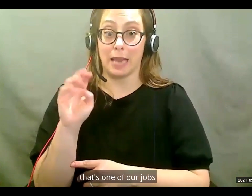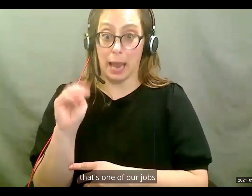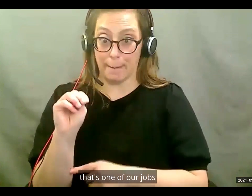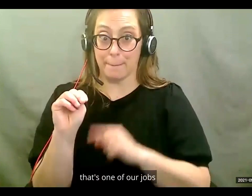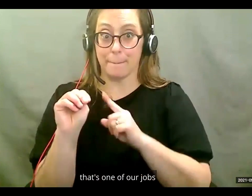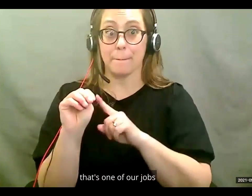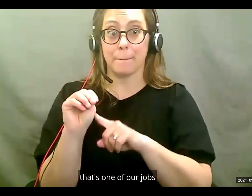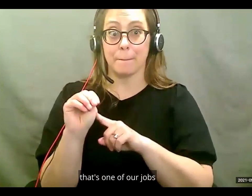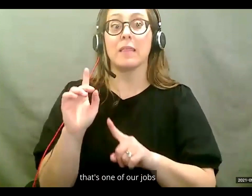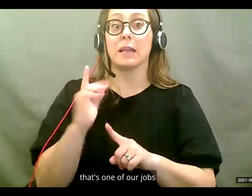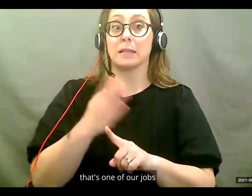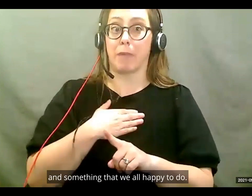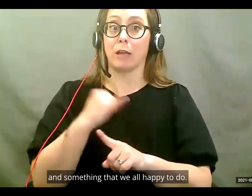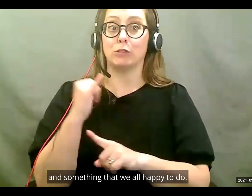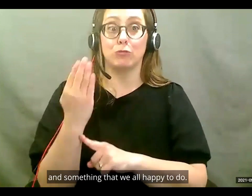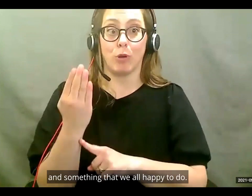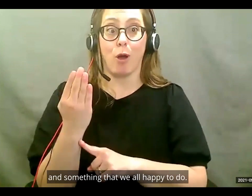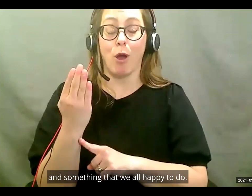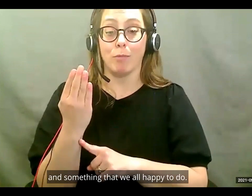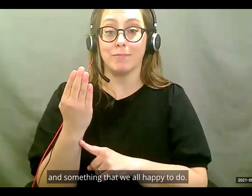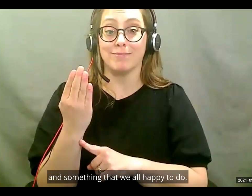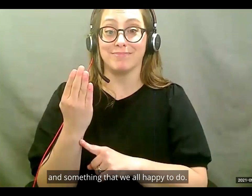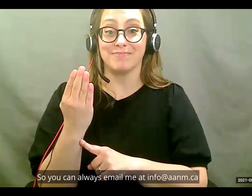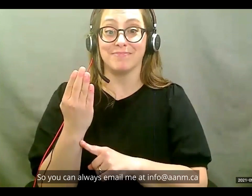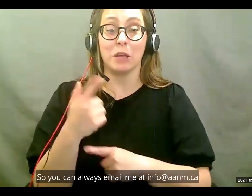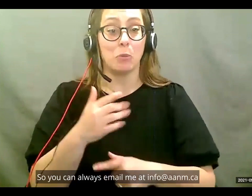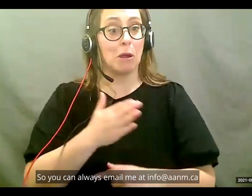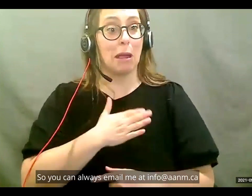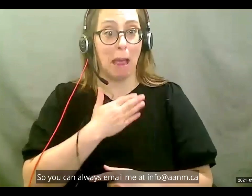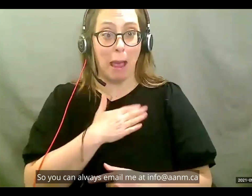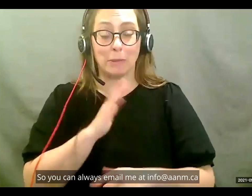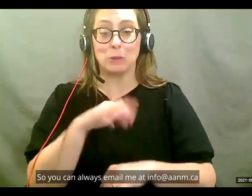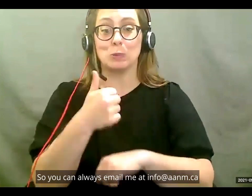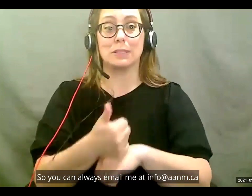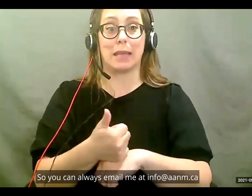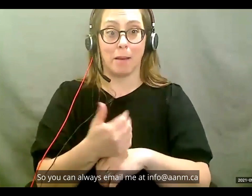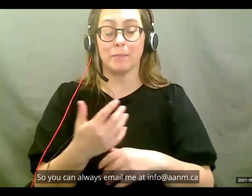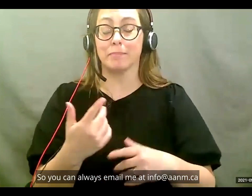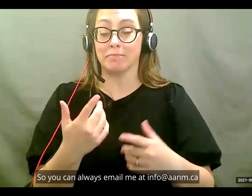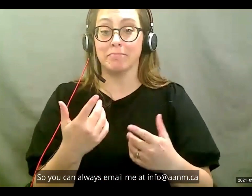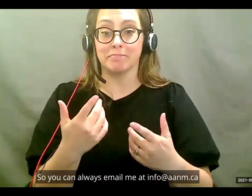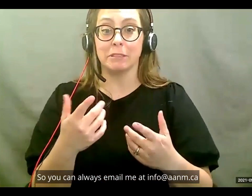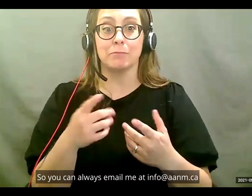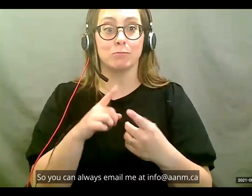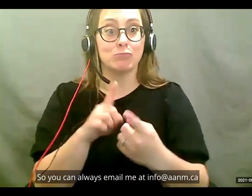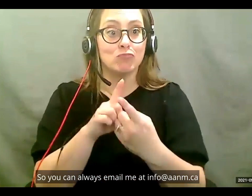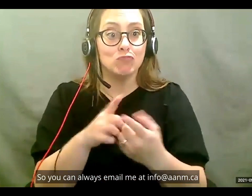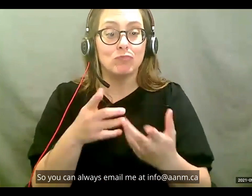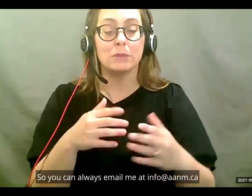that's one of our jobs and something that we are happy to do. So you can always email me at